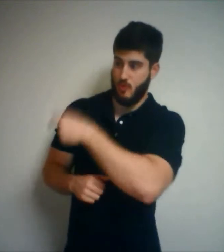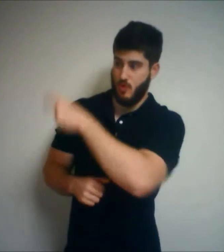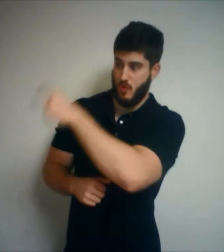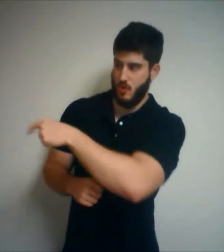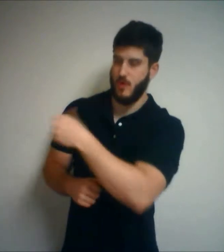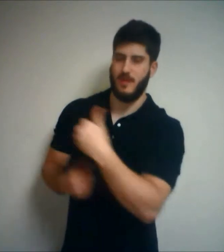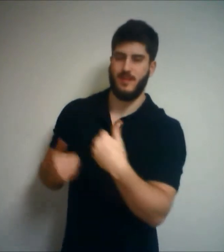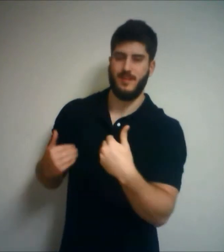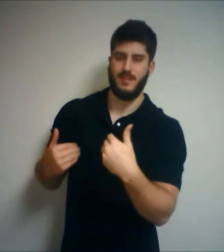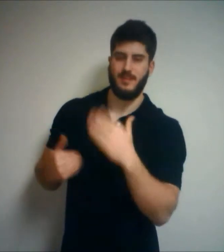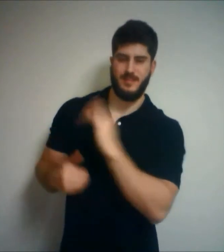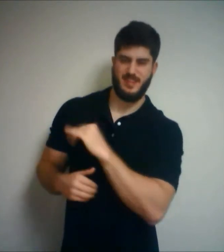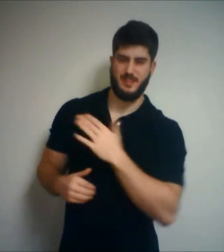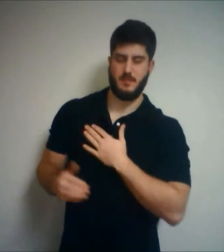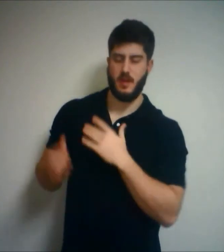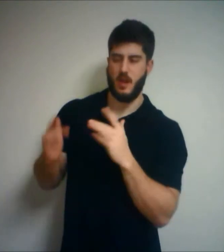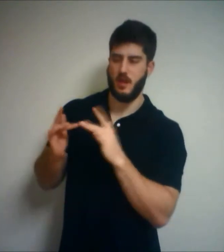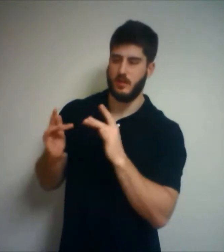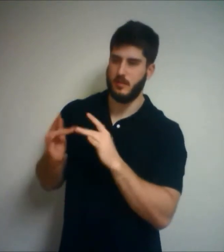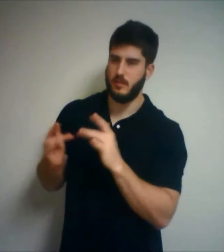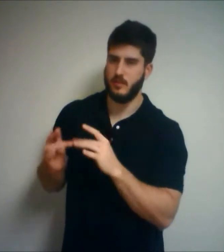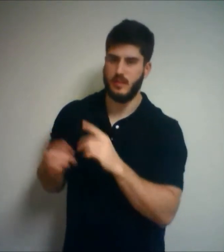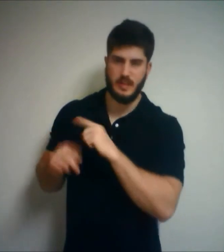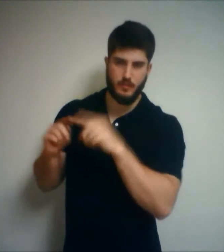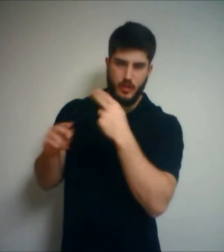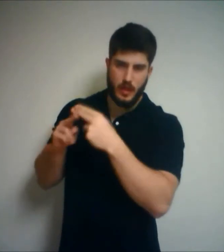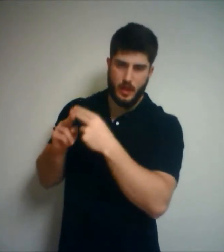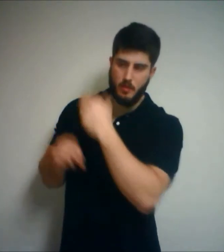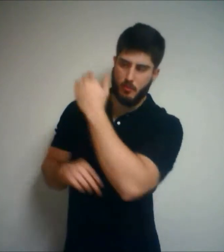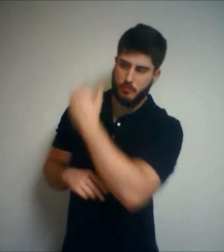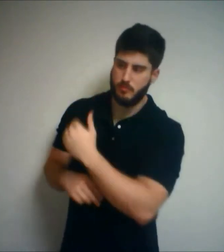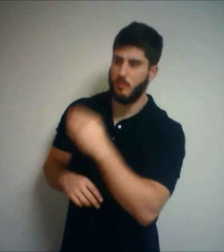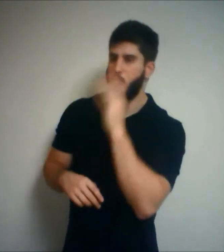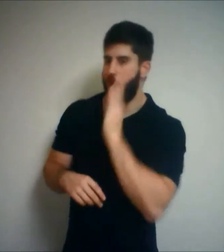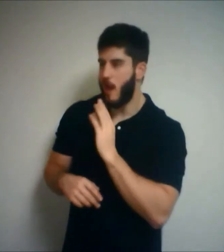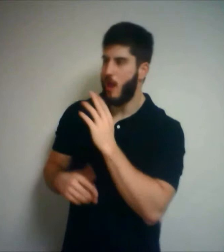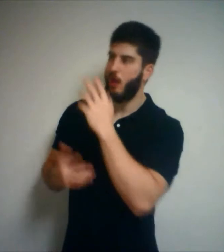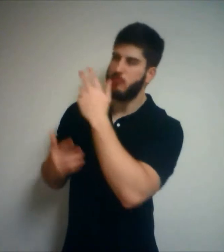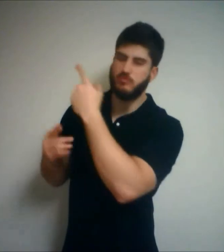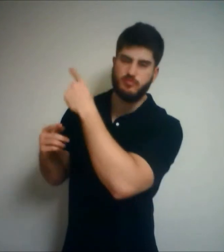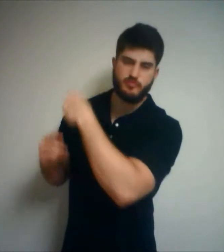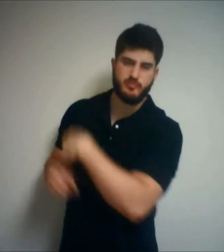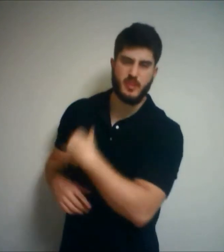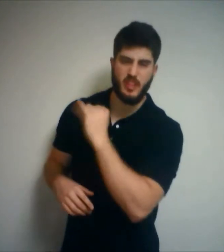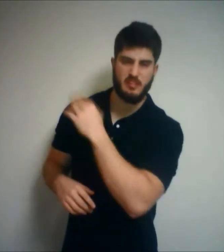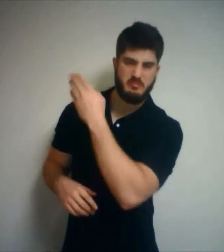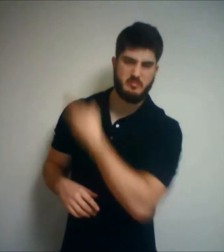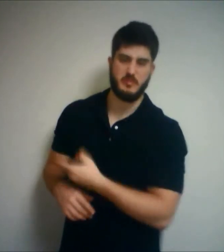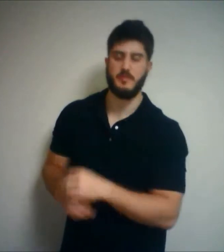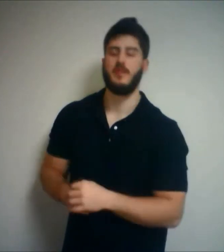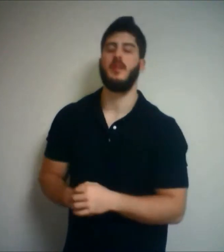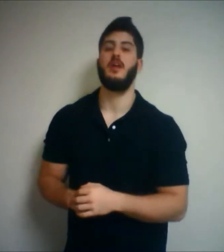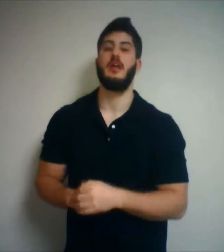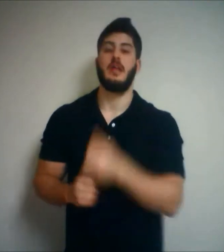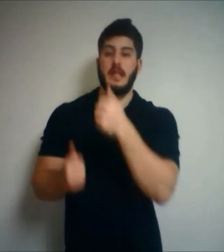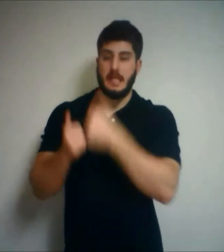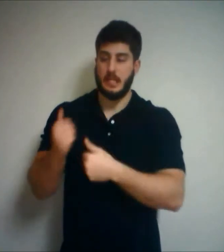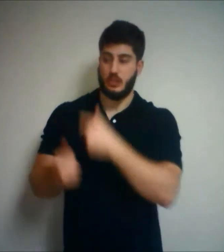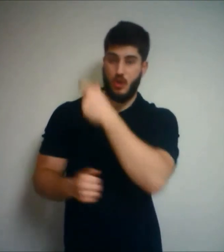Mrs. Tina Androtti, Mr. Mike Brown, and so on. Each column is one attribute of that